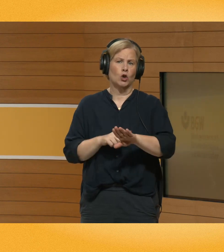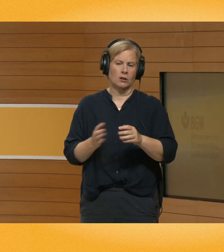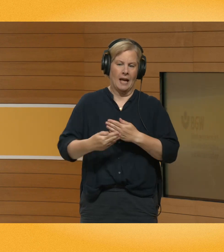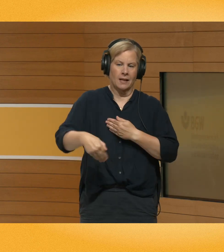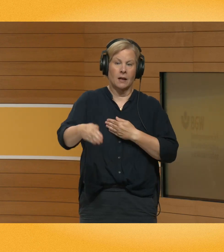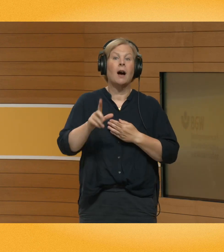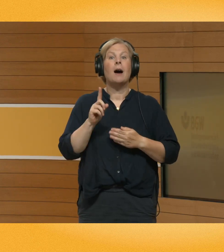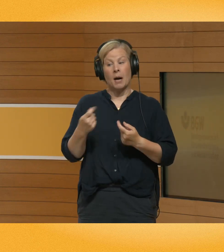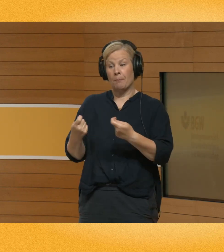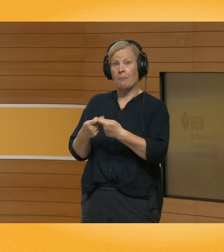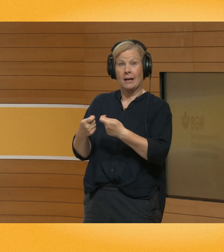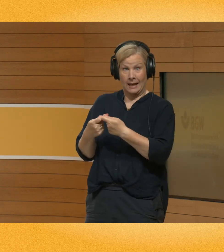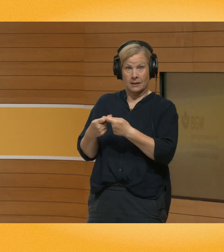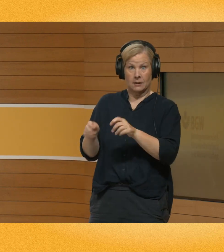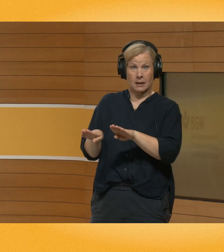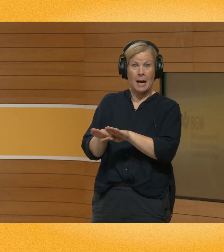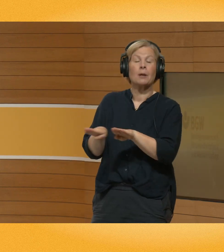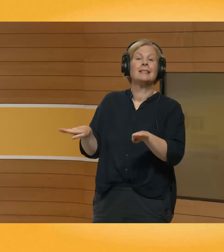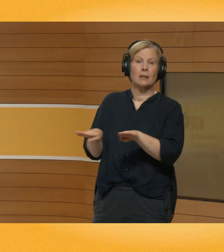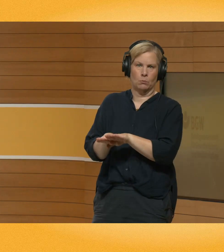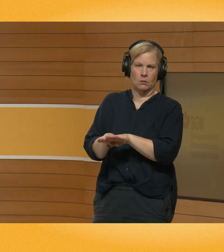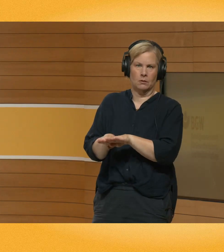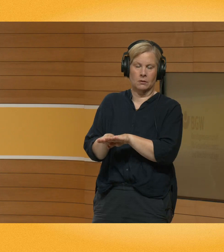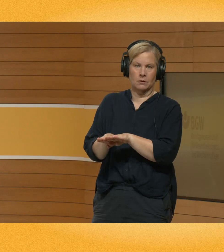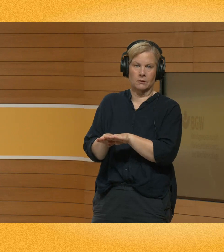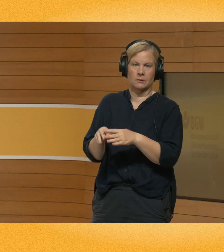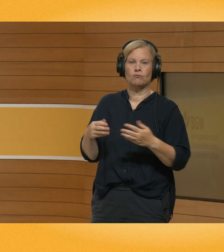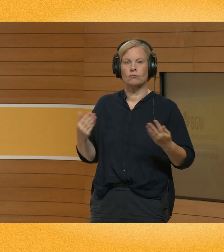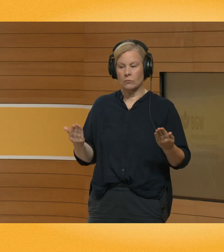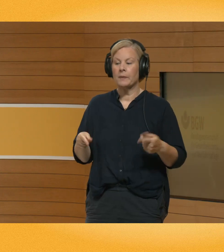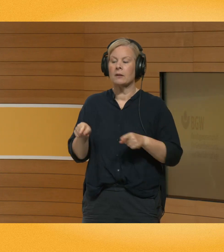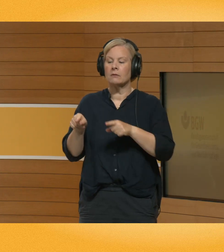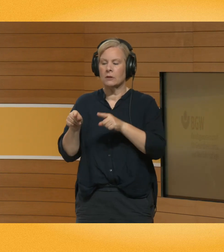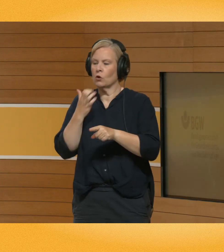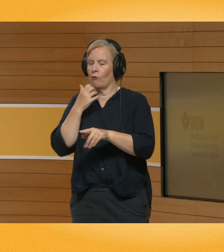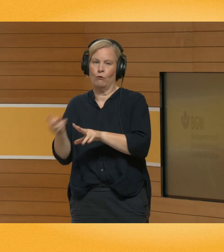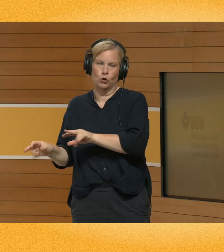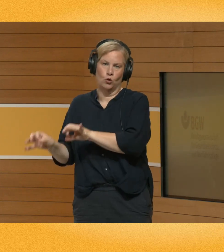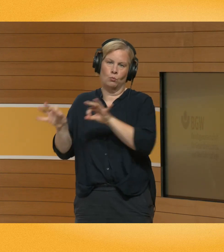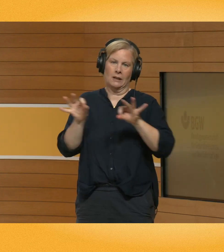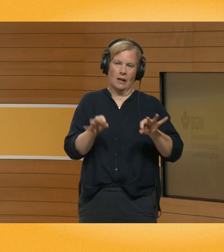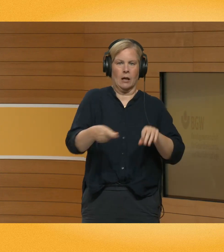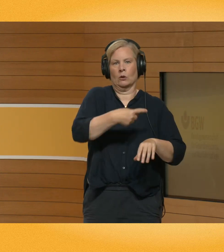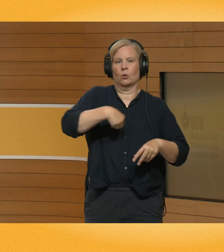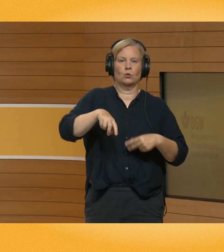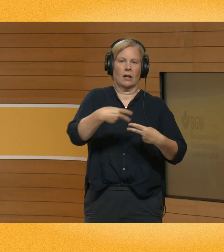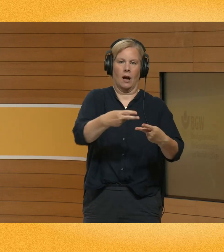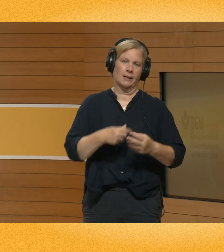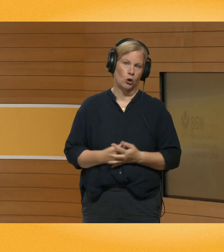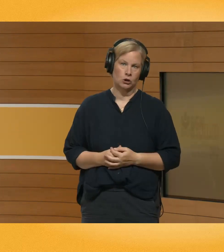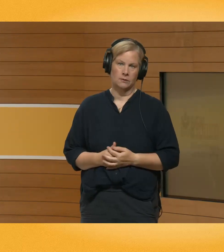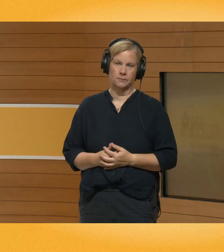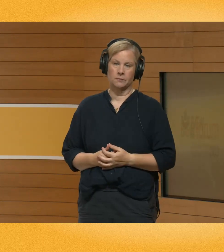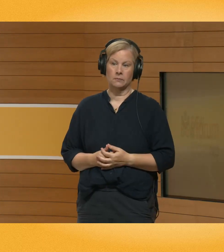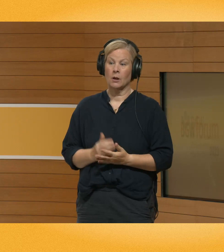also work at this point, and we have learned a lot about things, and I think we can improve quality